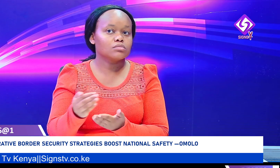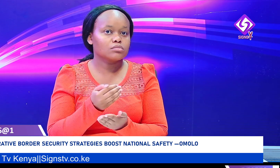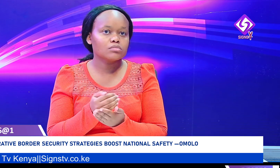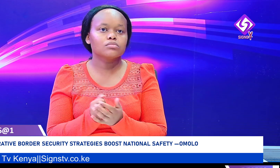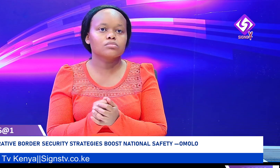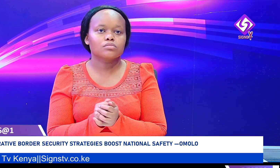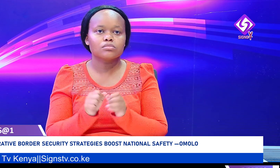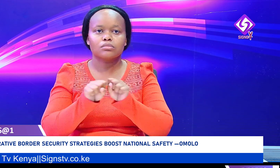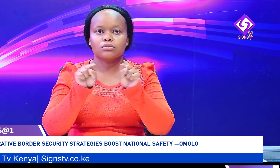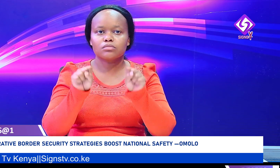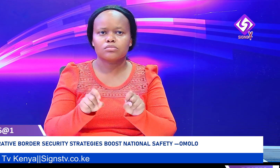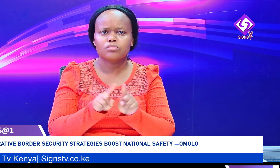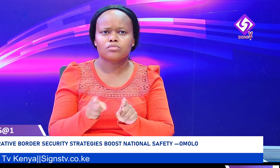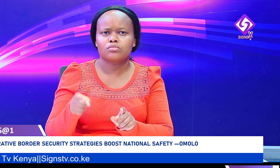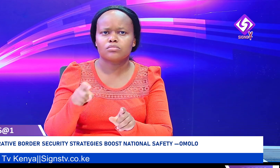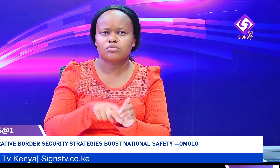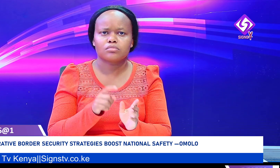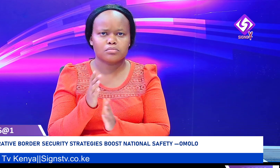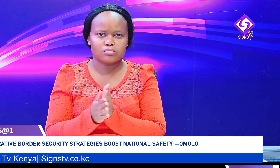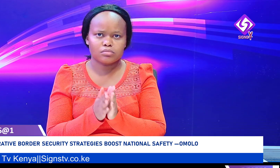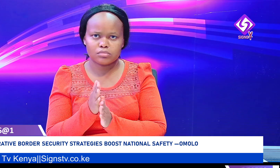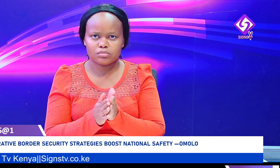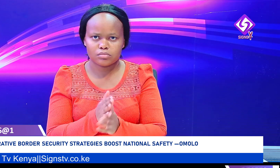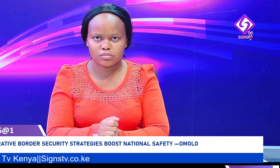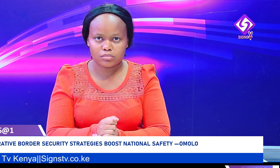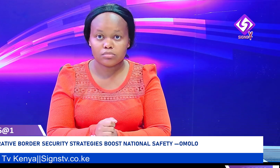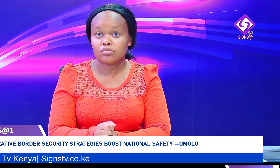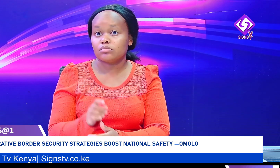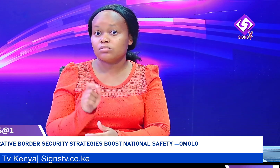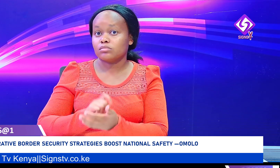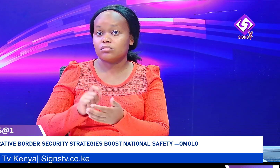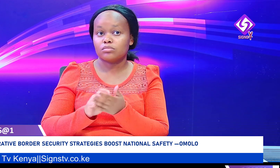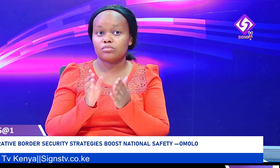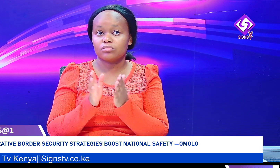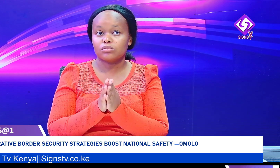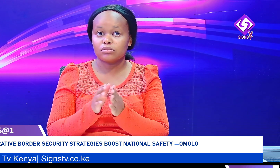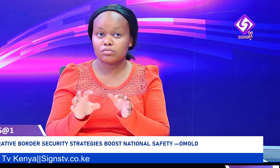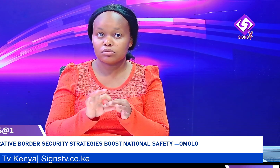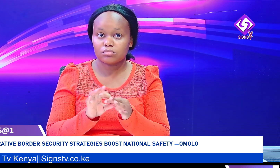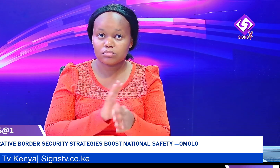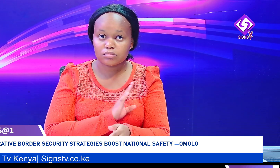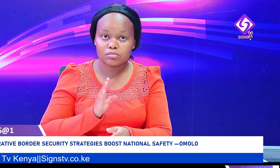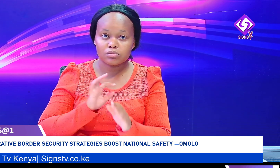for sustained collaboration, integrated systems, and joint planning to effectively